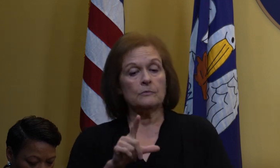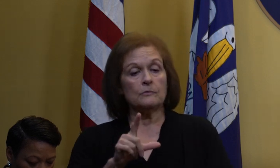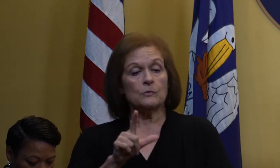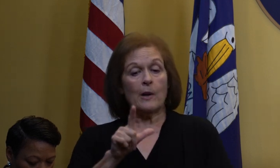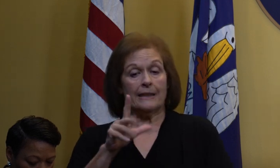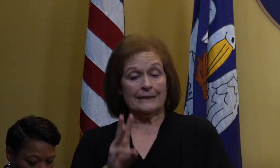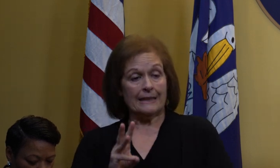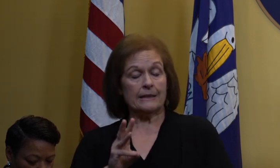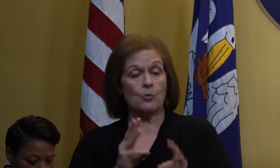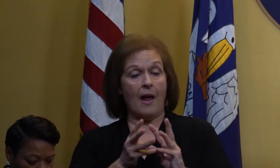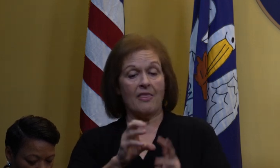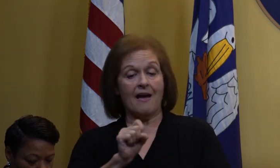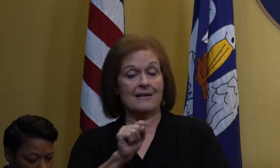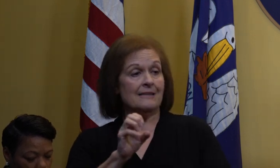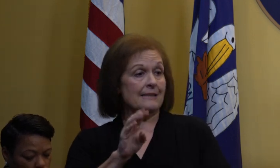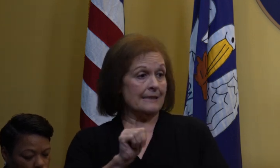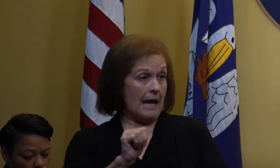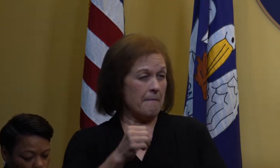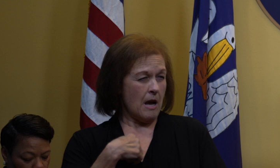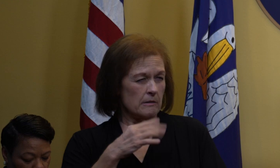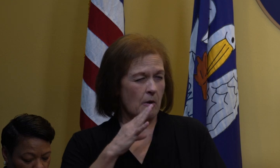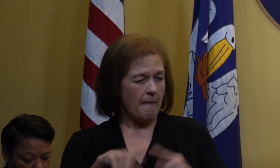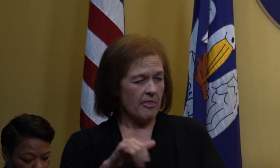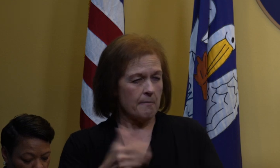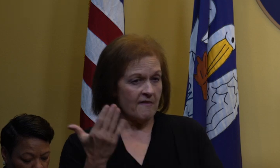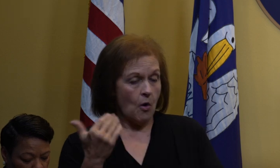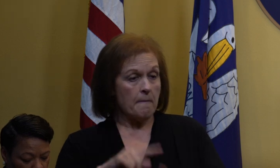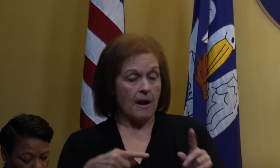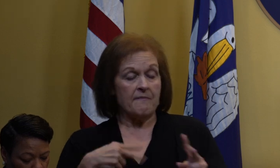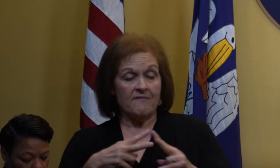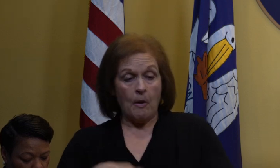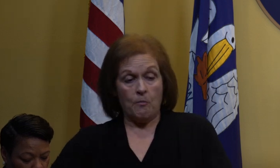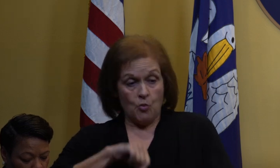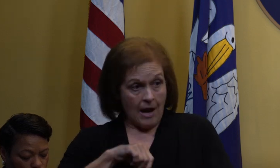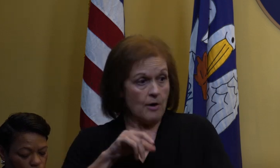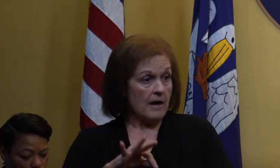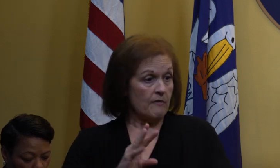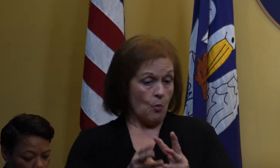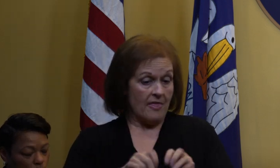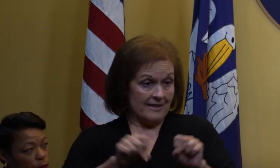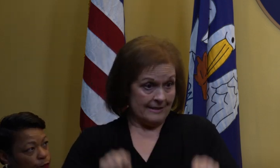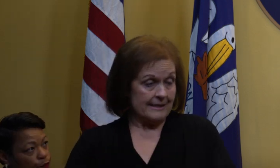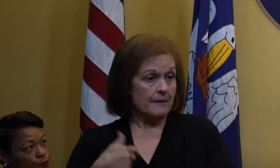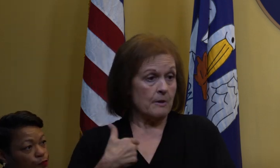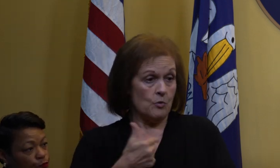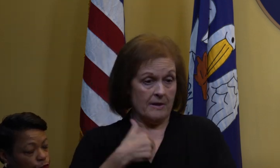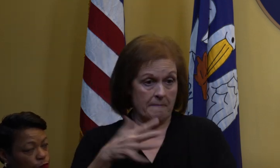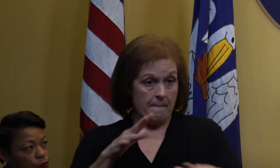weather station, and I know I drone on about this all the time, but I'm very proud of the weather system that this city has